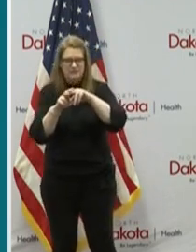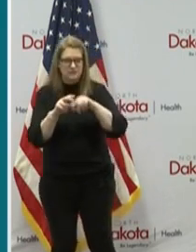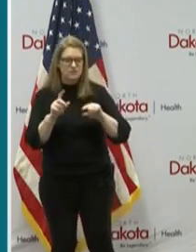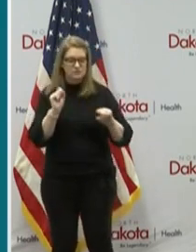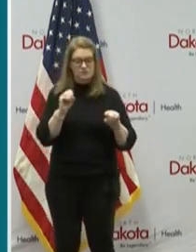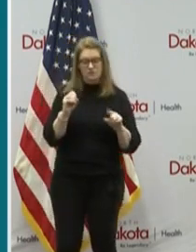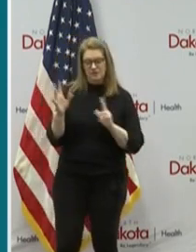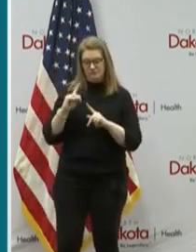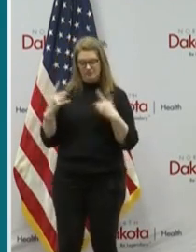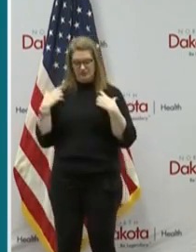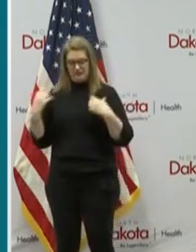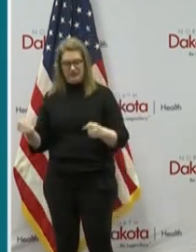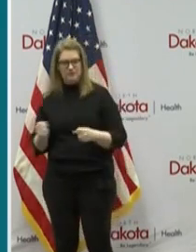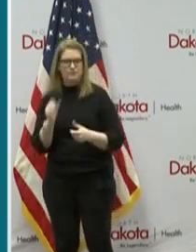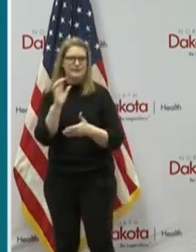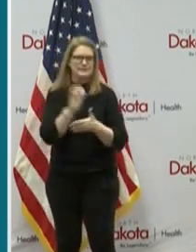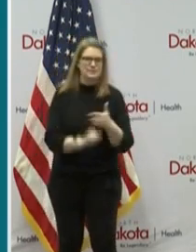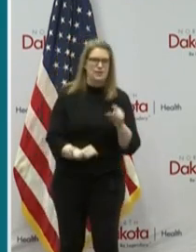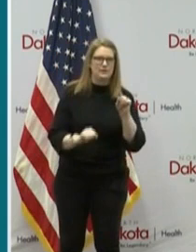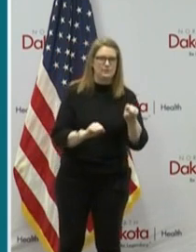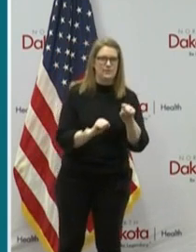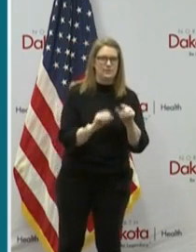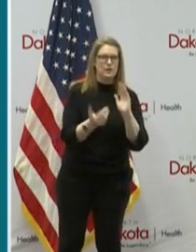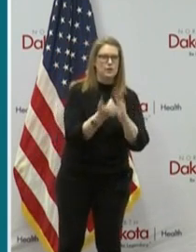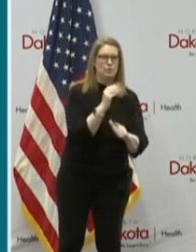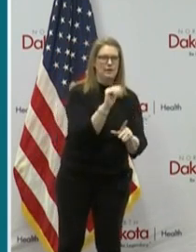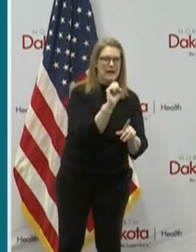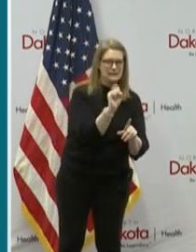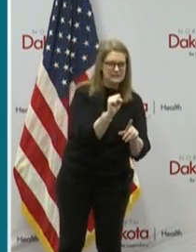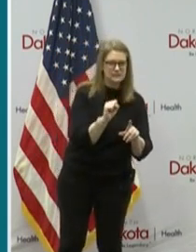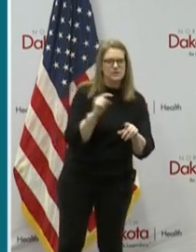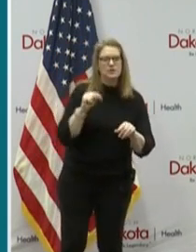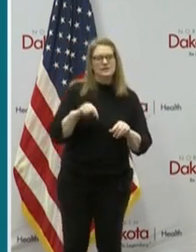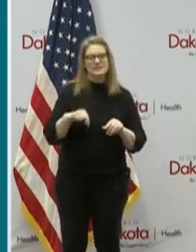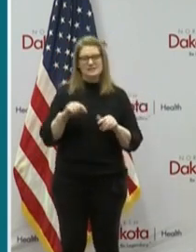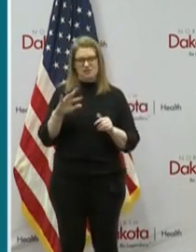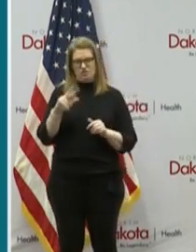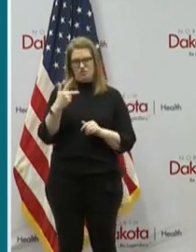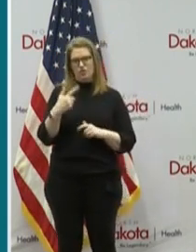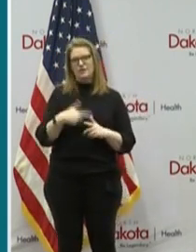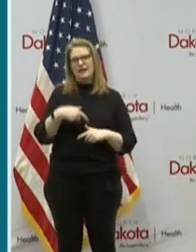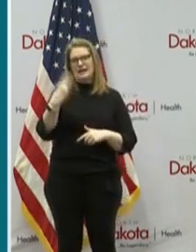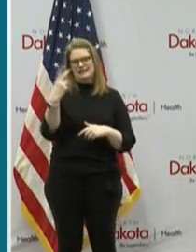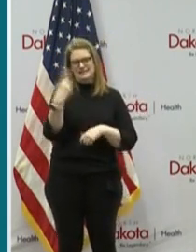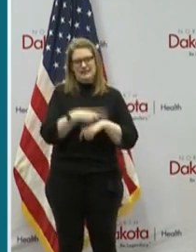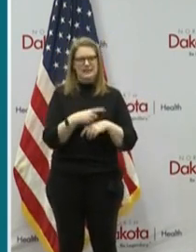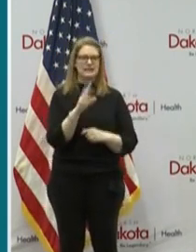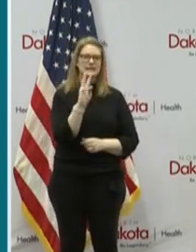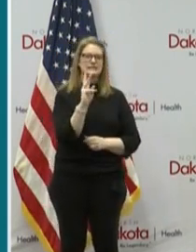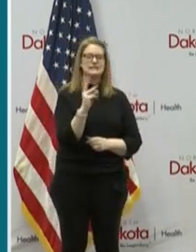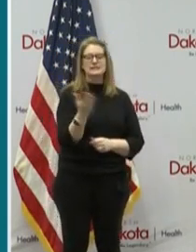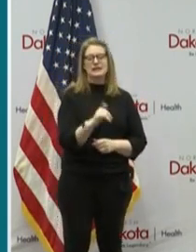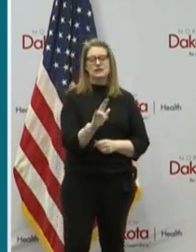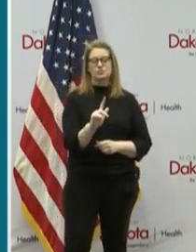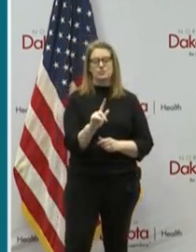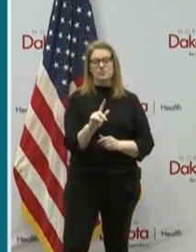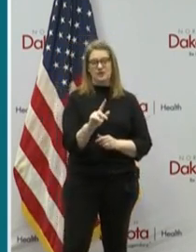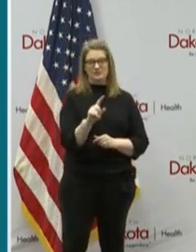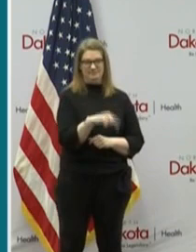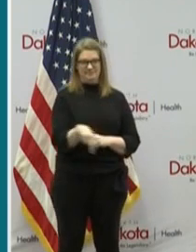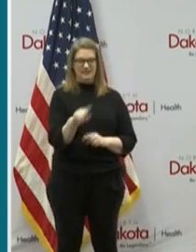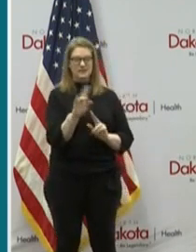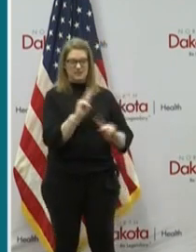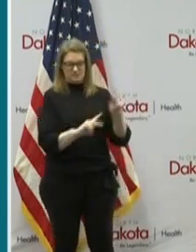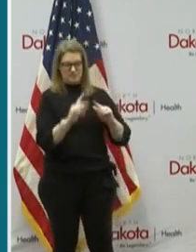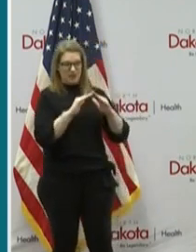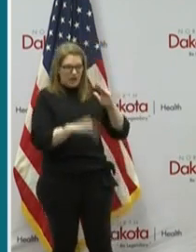when might things start climbing up on the curve in North Dakota, but this is our third biggest day. 16 of those 23 cases were under the age of